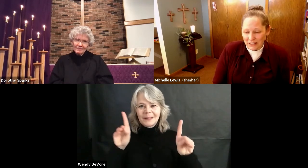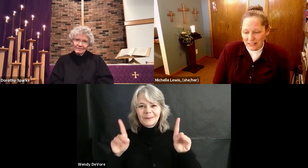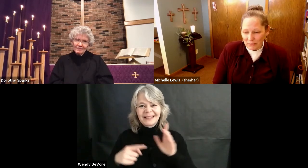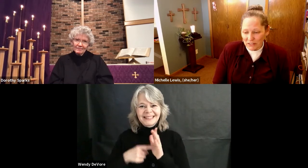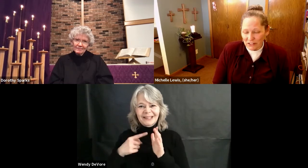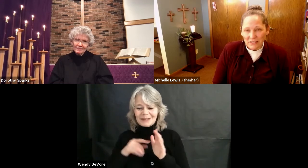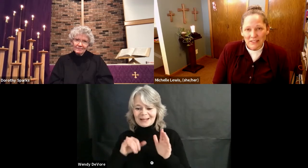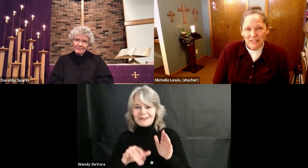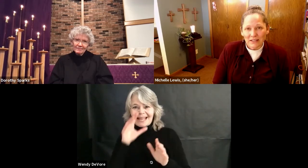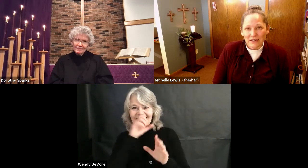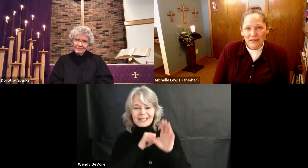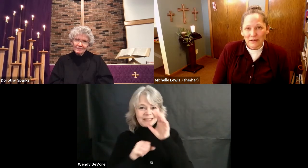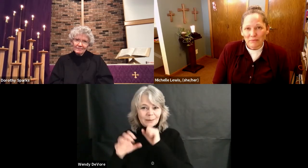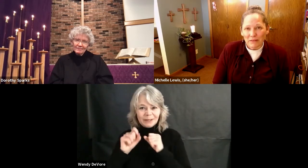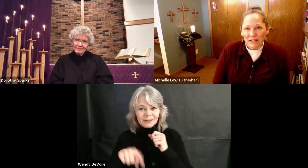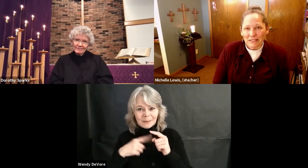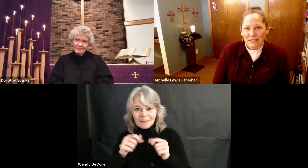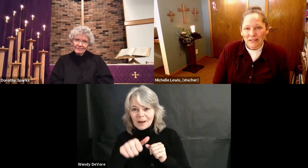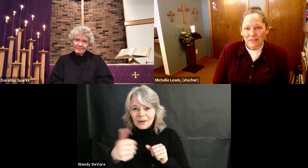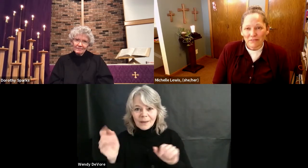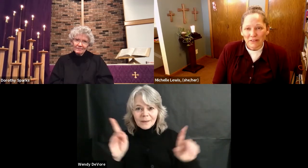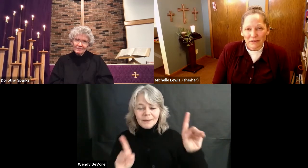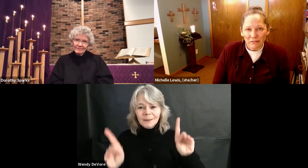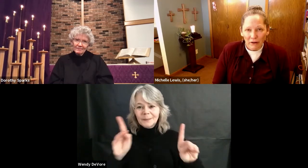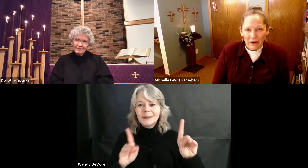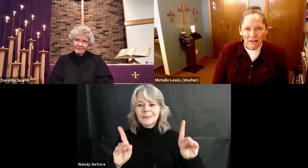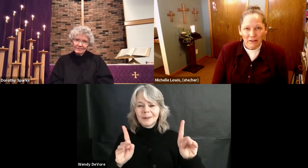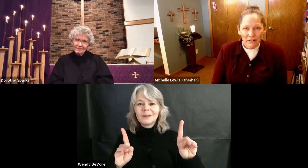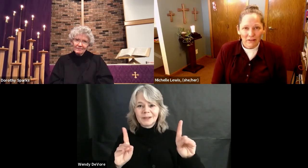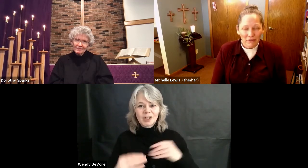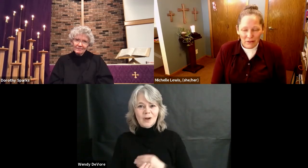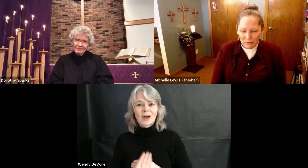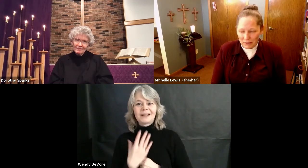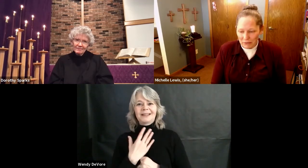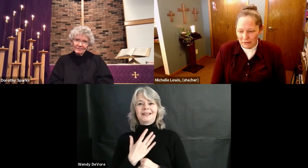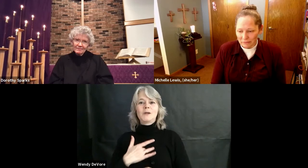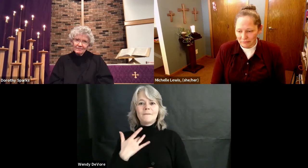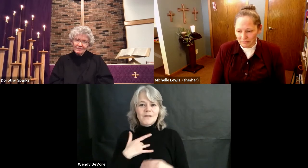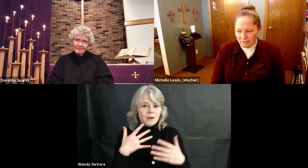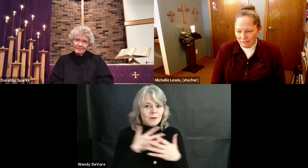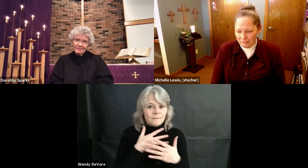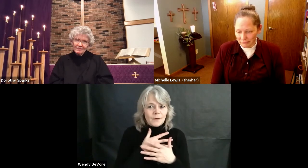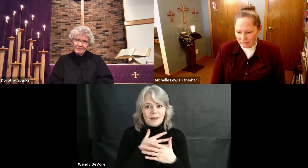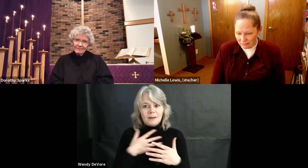expectations and assumptions make us feel afraid of other people.